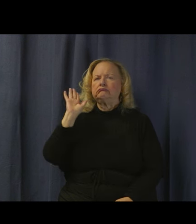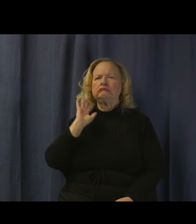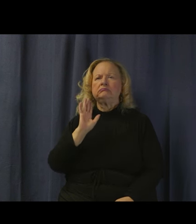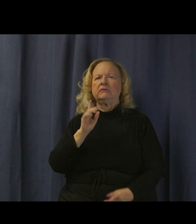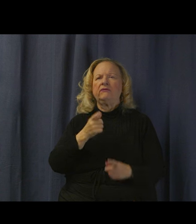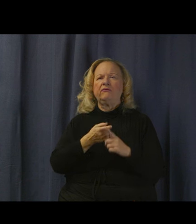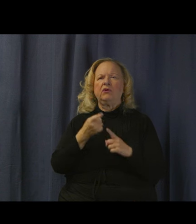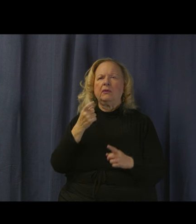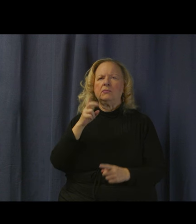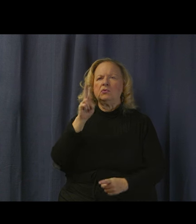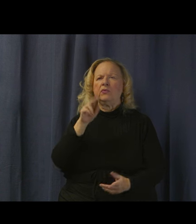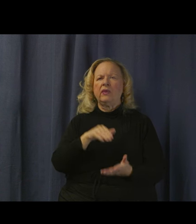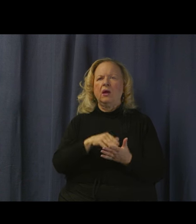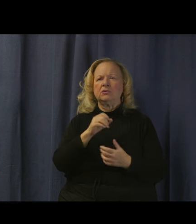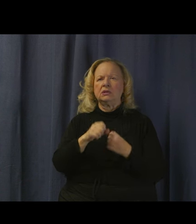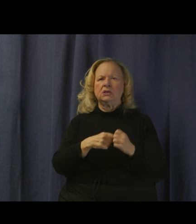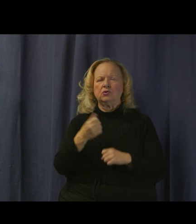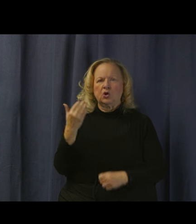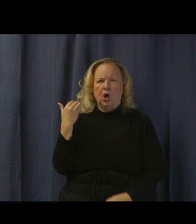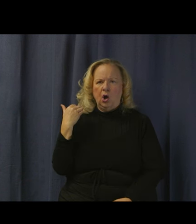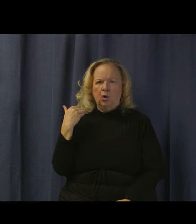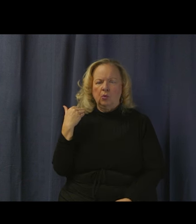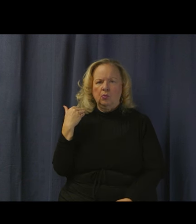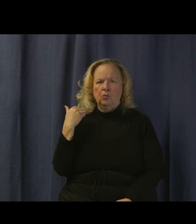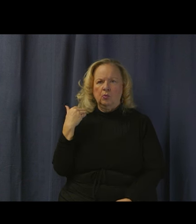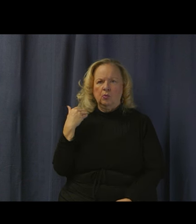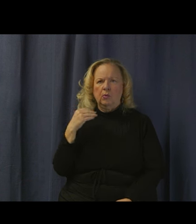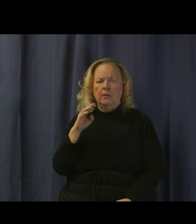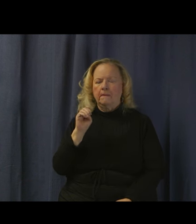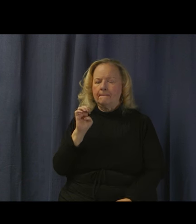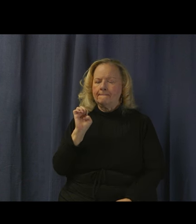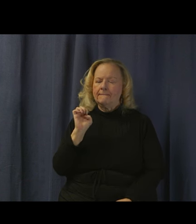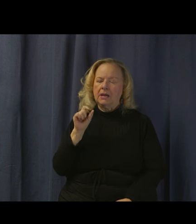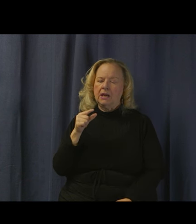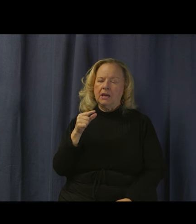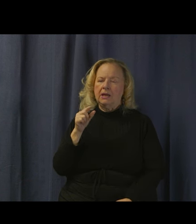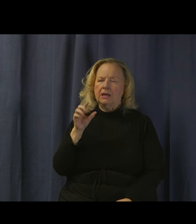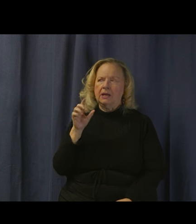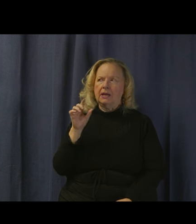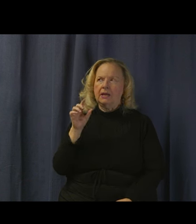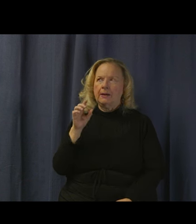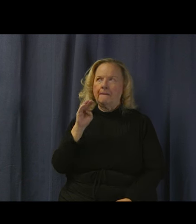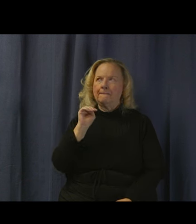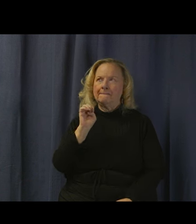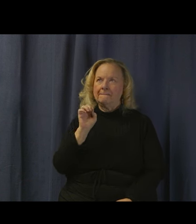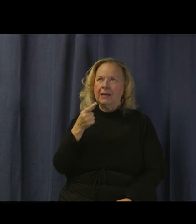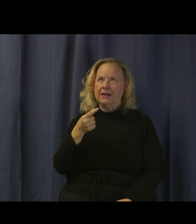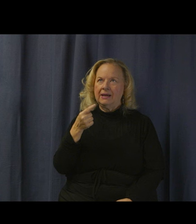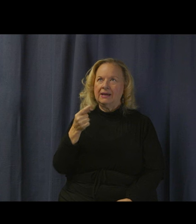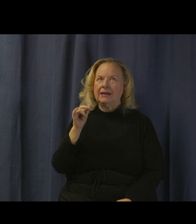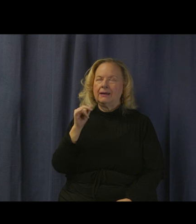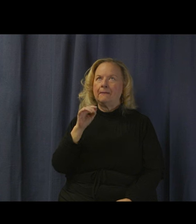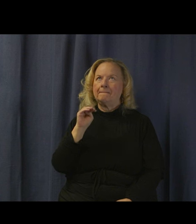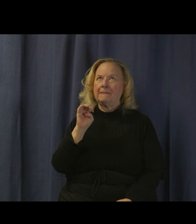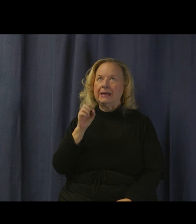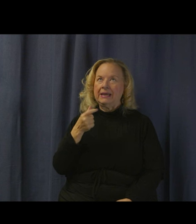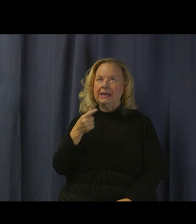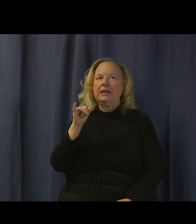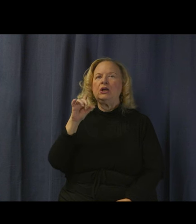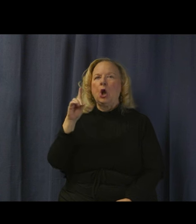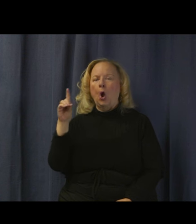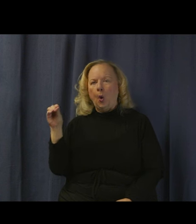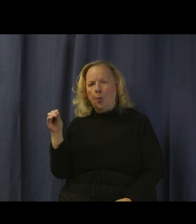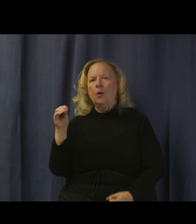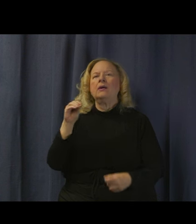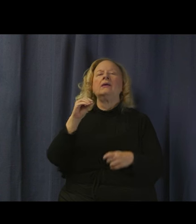ago. And then, of course, Megiddo. Everyone's familiar with Megiddo. We're going to go there, and then we're going to spend the night in the Galilee. And